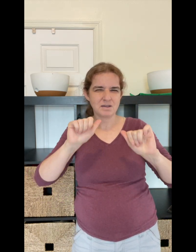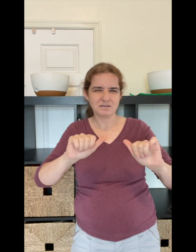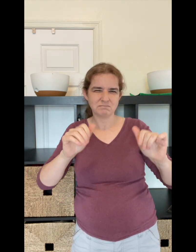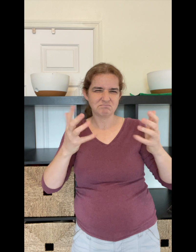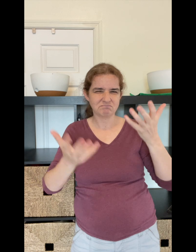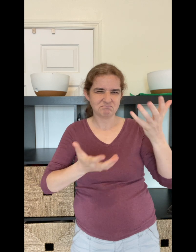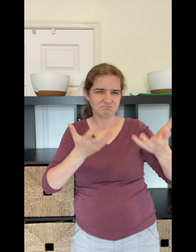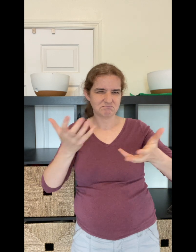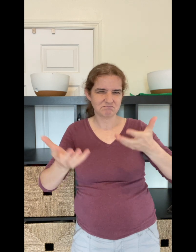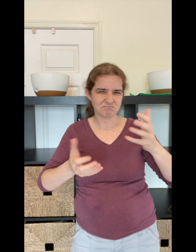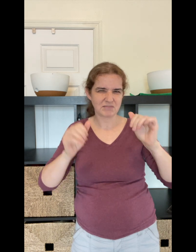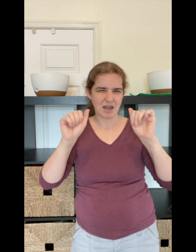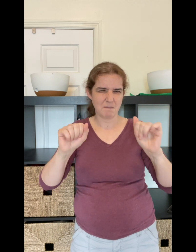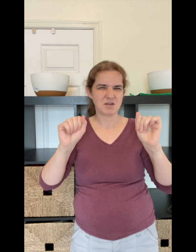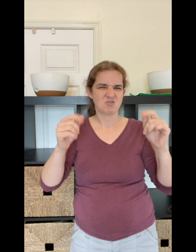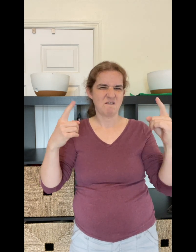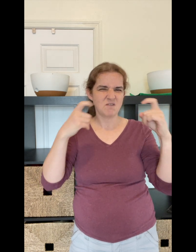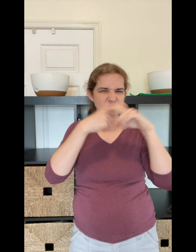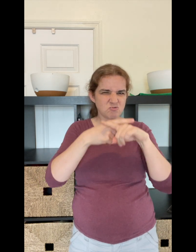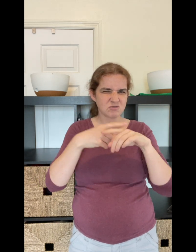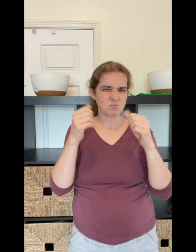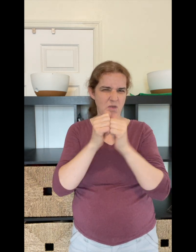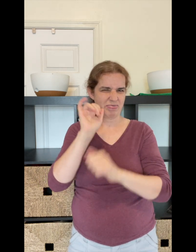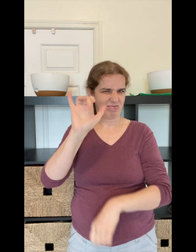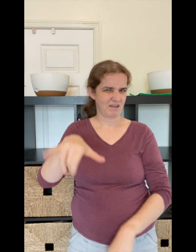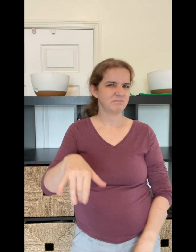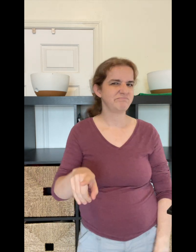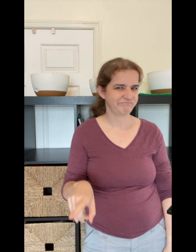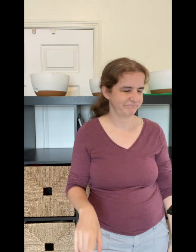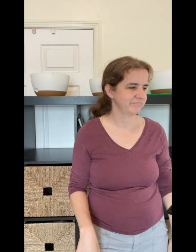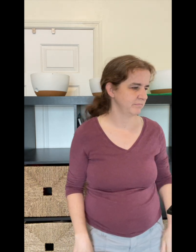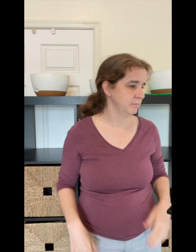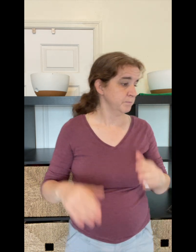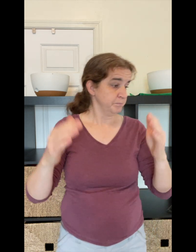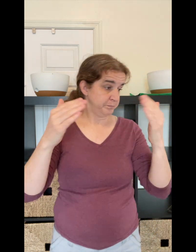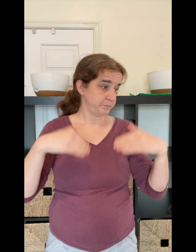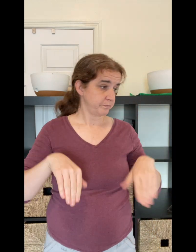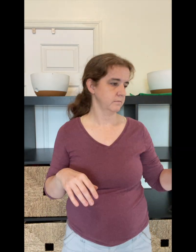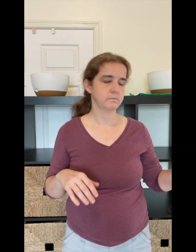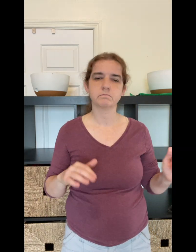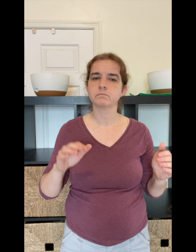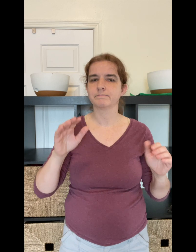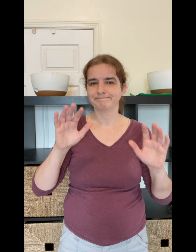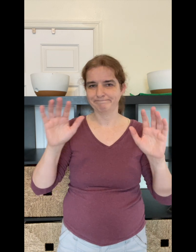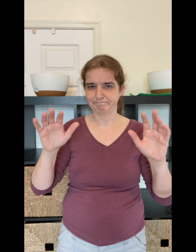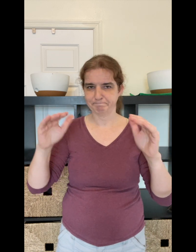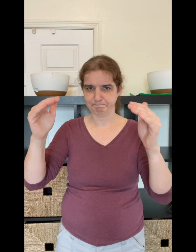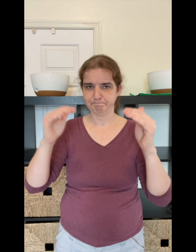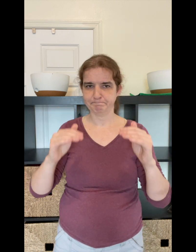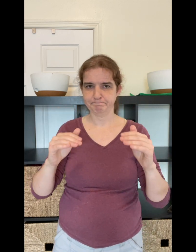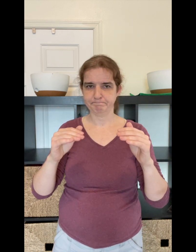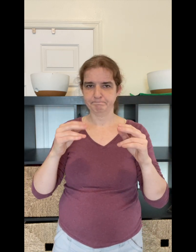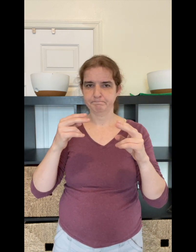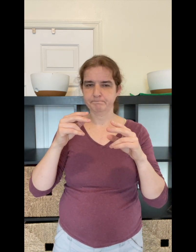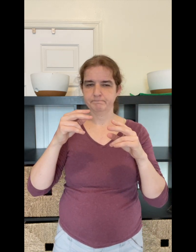need to be careful and look at if the data might be confused because of that variable. All right, so next